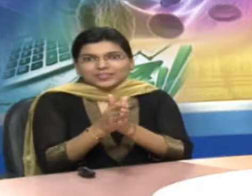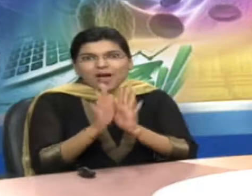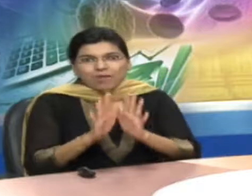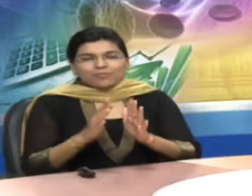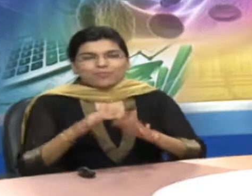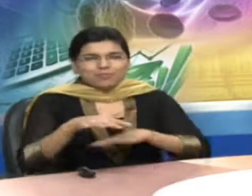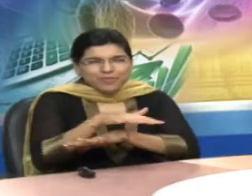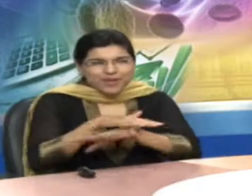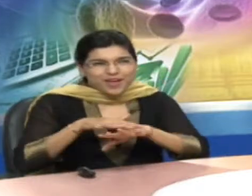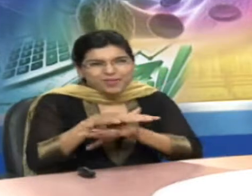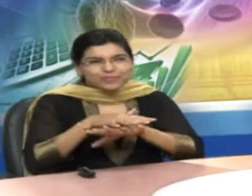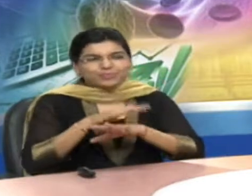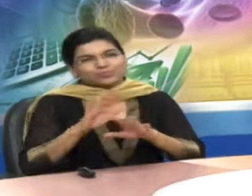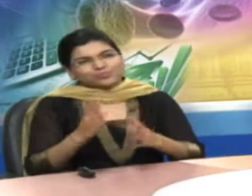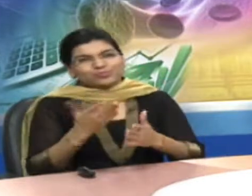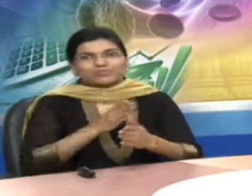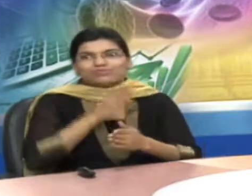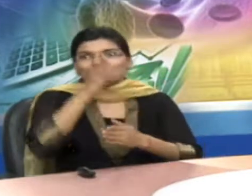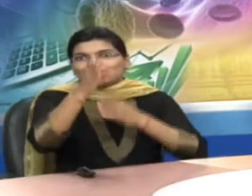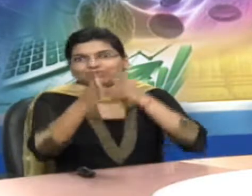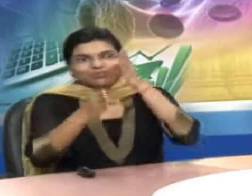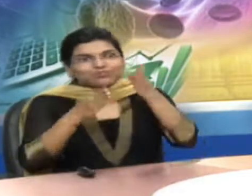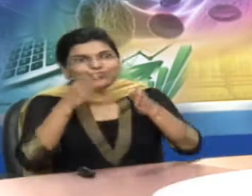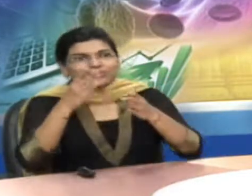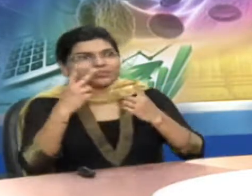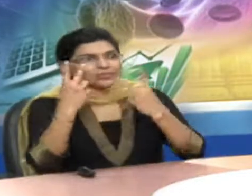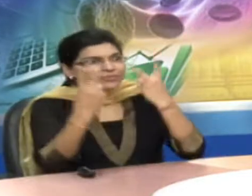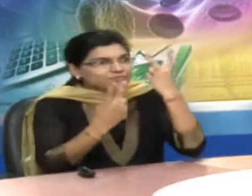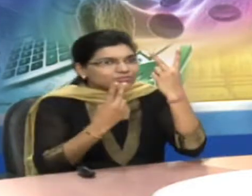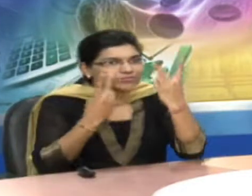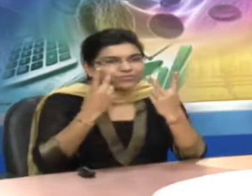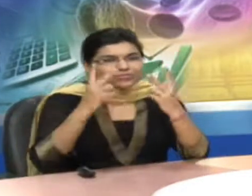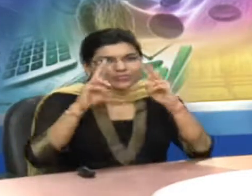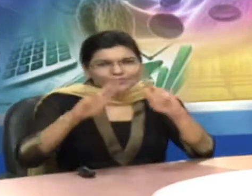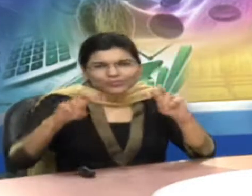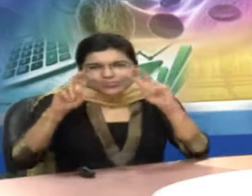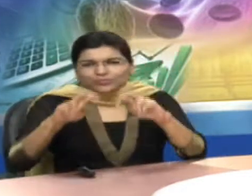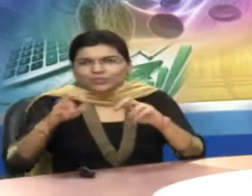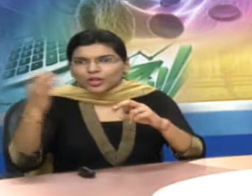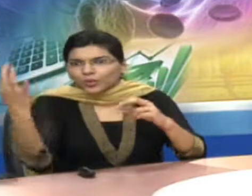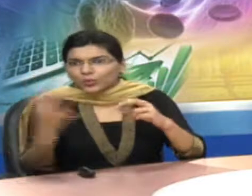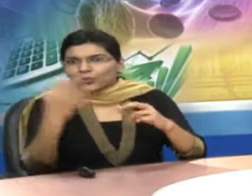And also there is no end to the adventures that we can have,